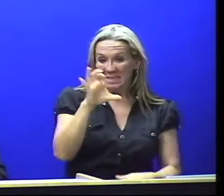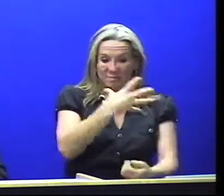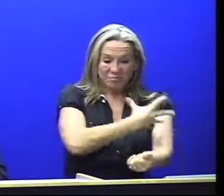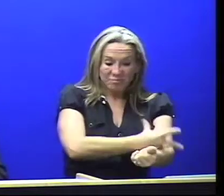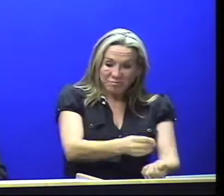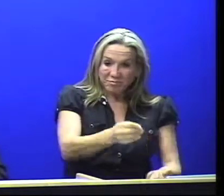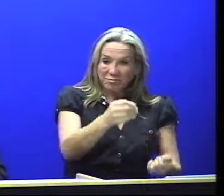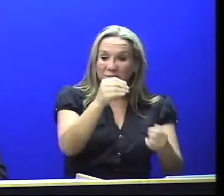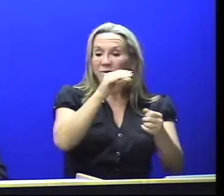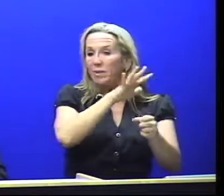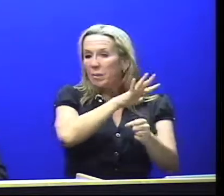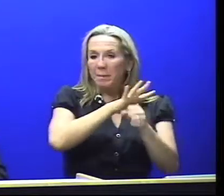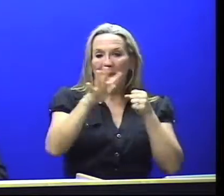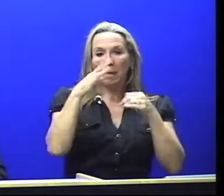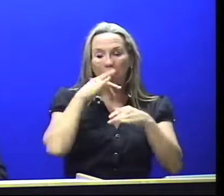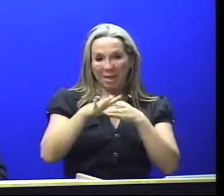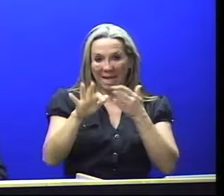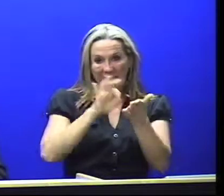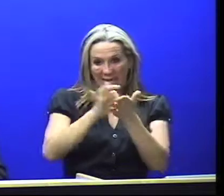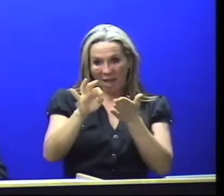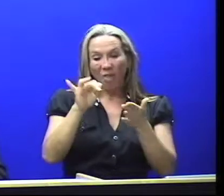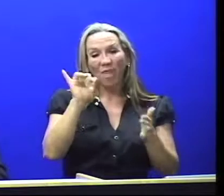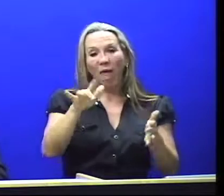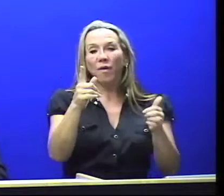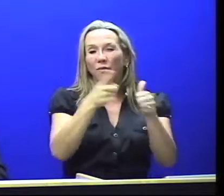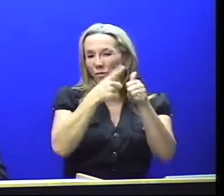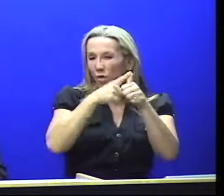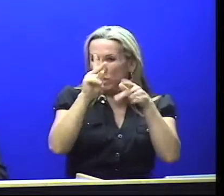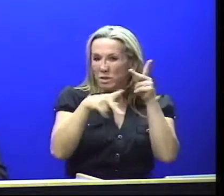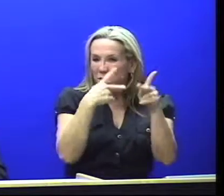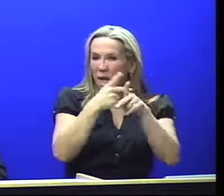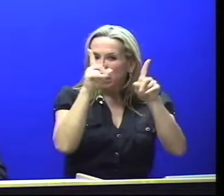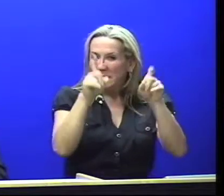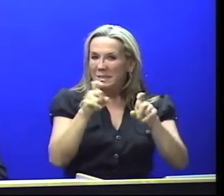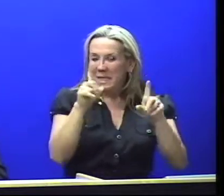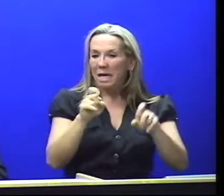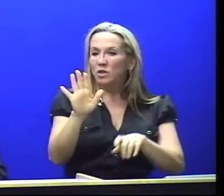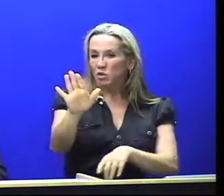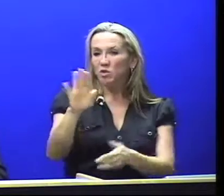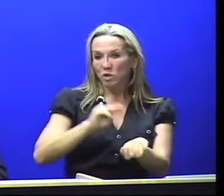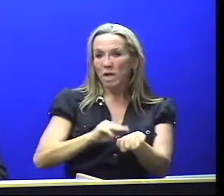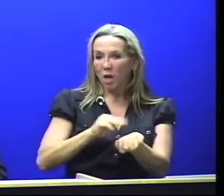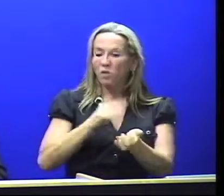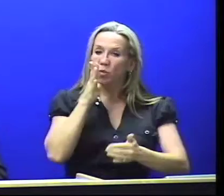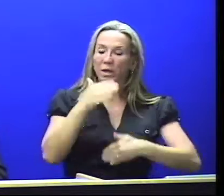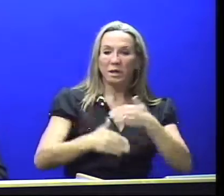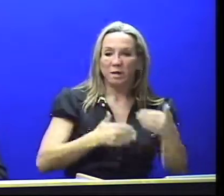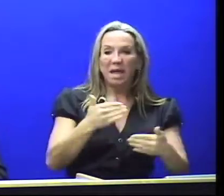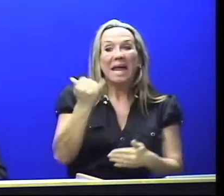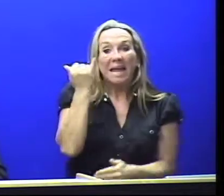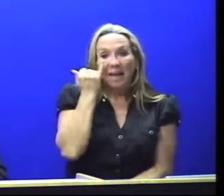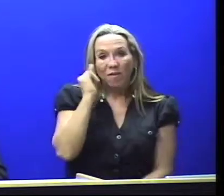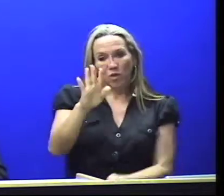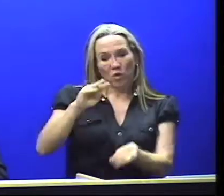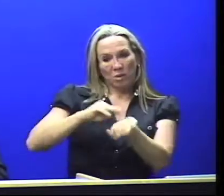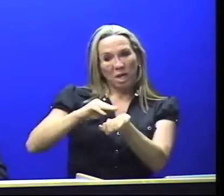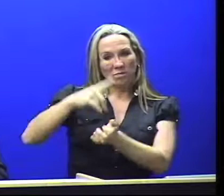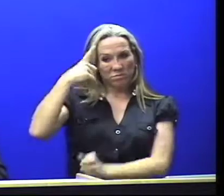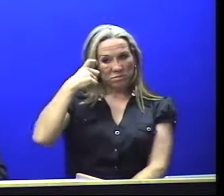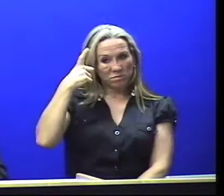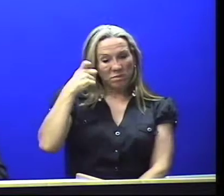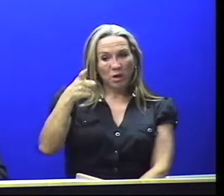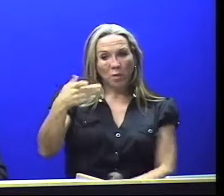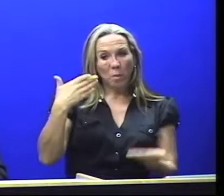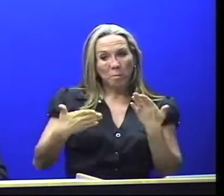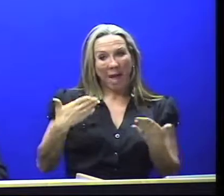the first tests that your doctor will do if he suspects or thinks you might